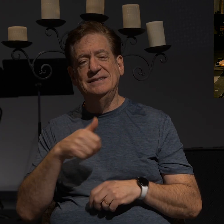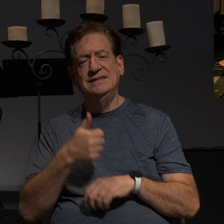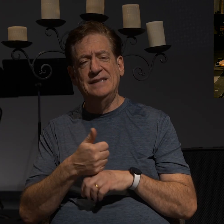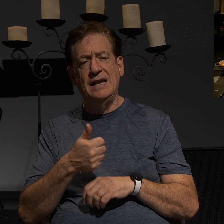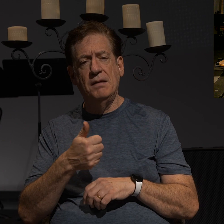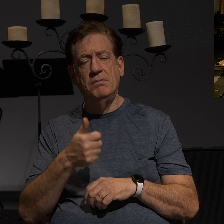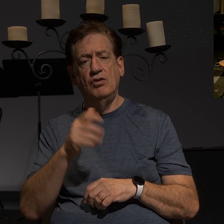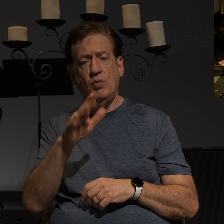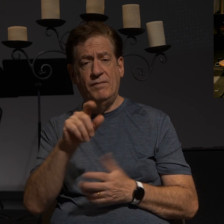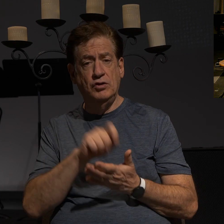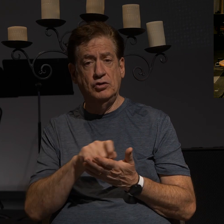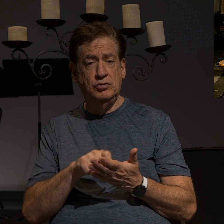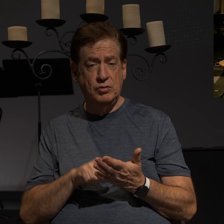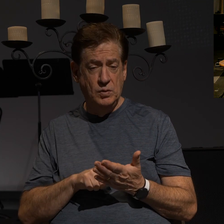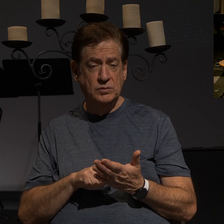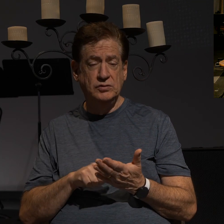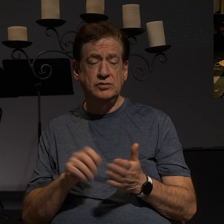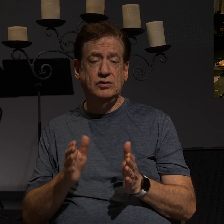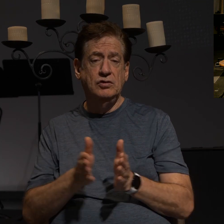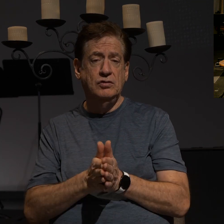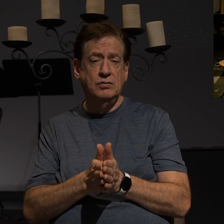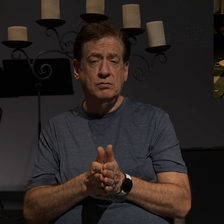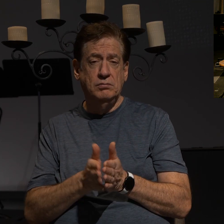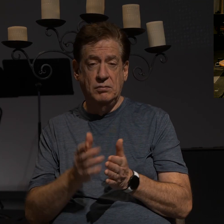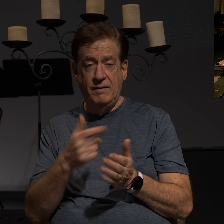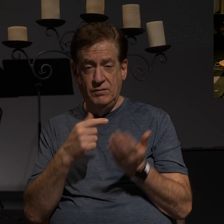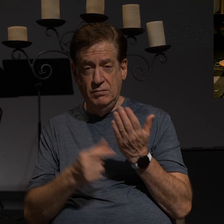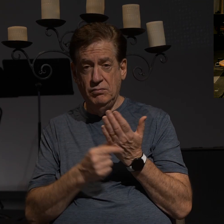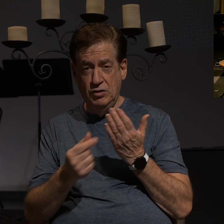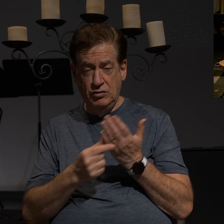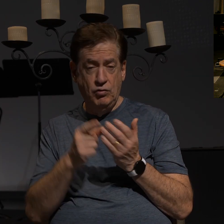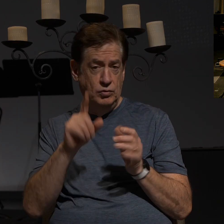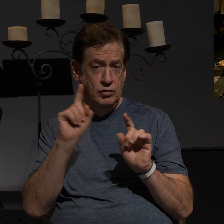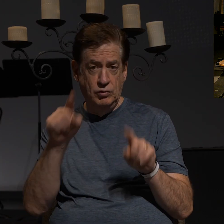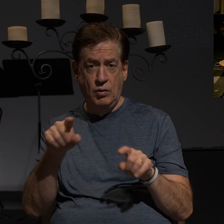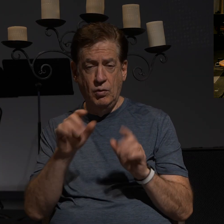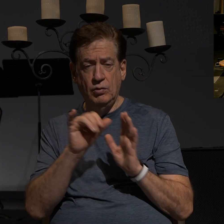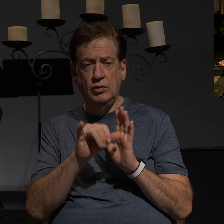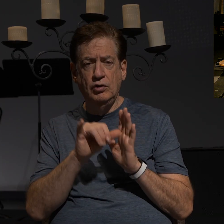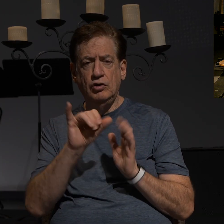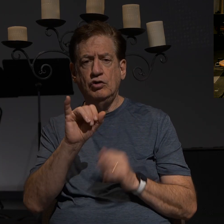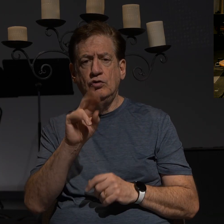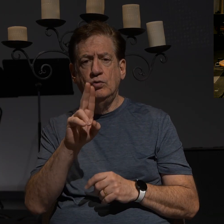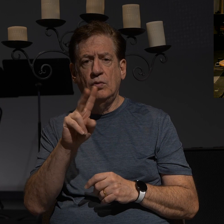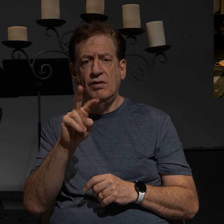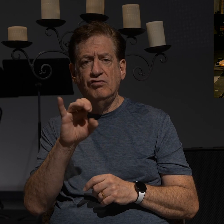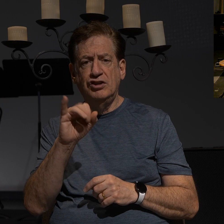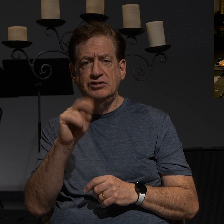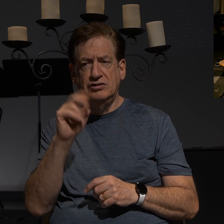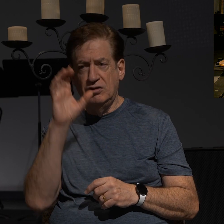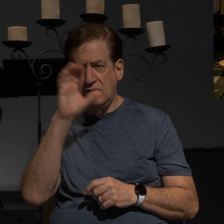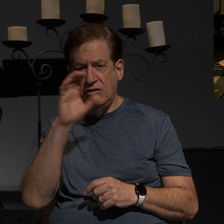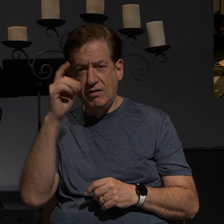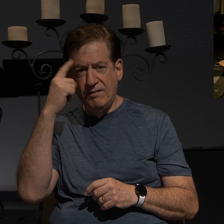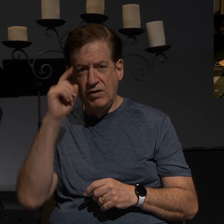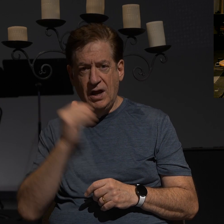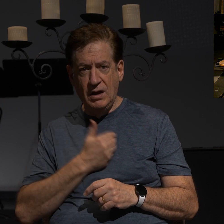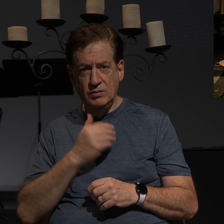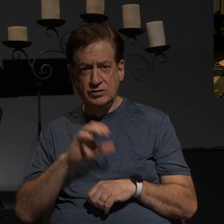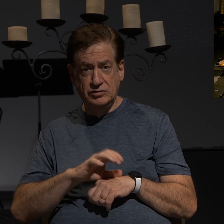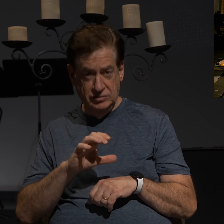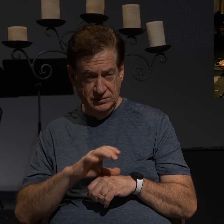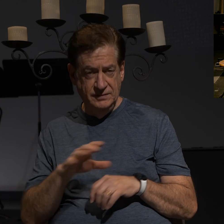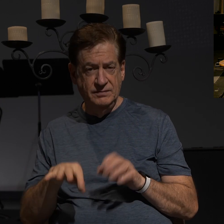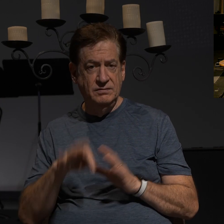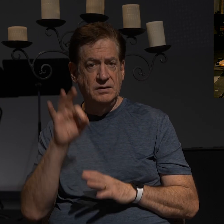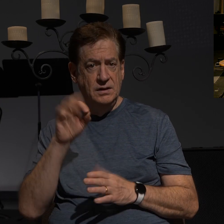notes with you, if you have a bulletin, or you can always go on the YouVersion and look up our church. You can find the notes there. We